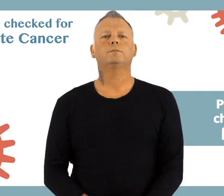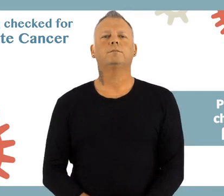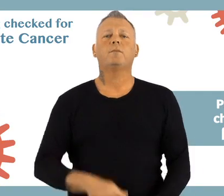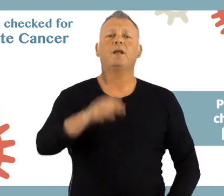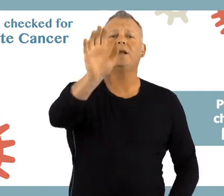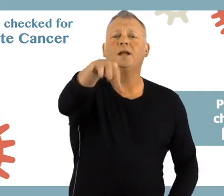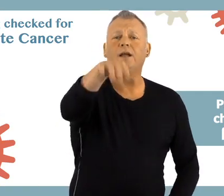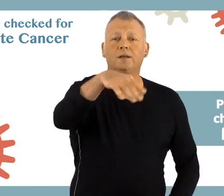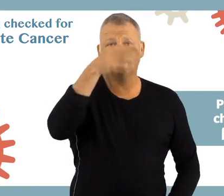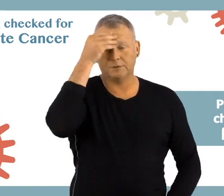ribs?